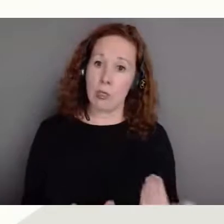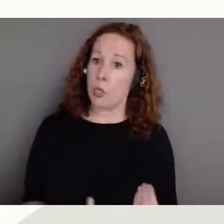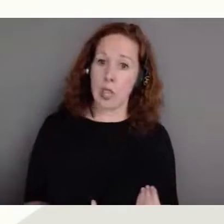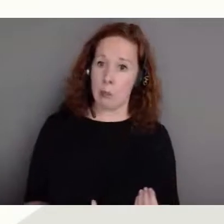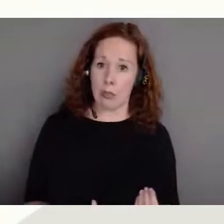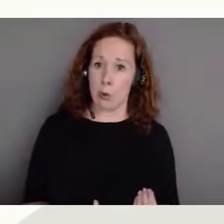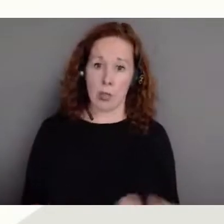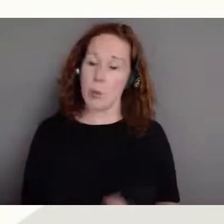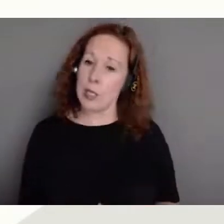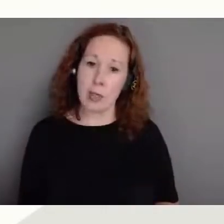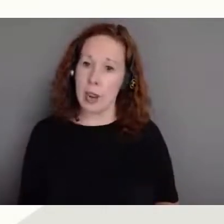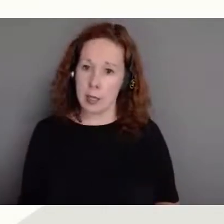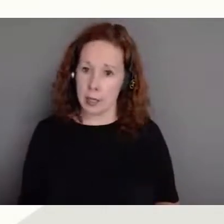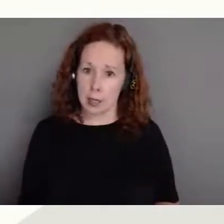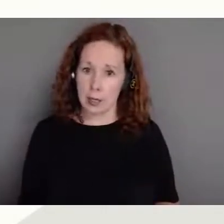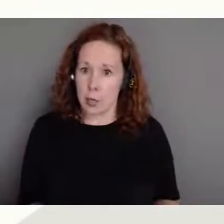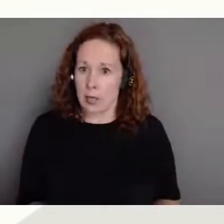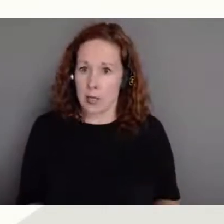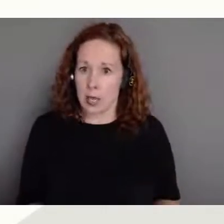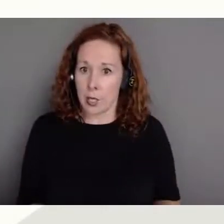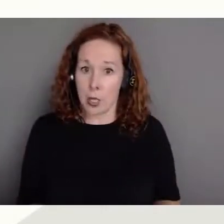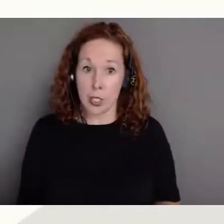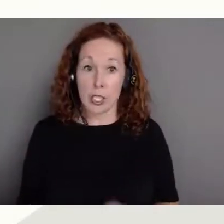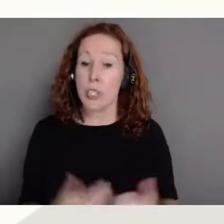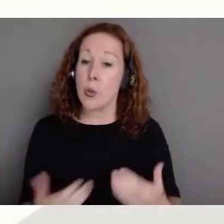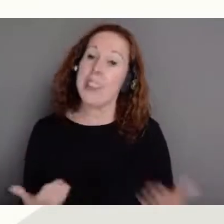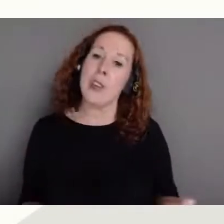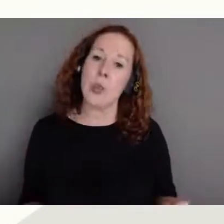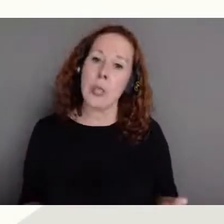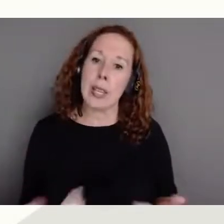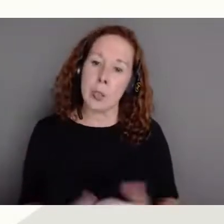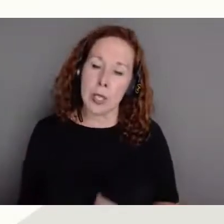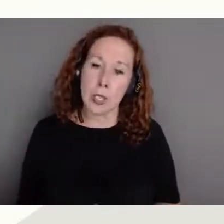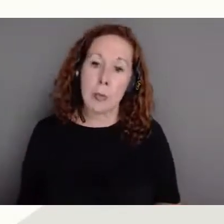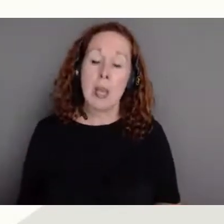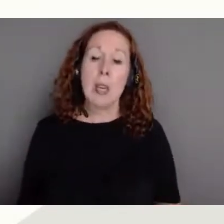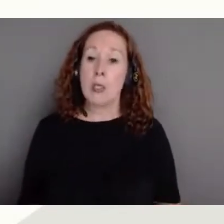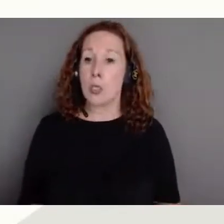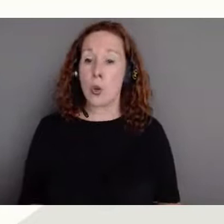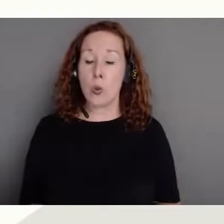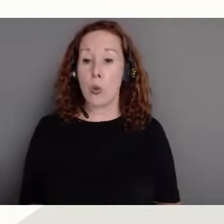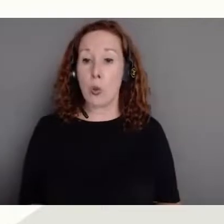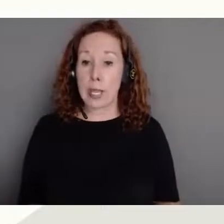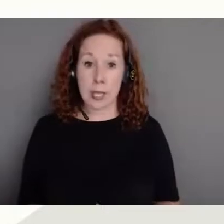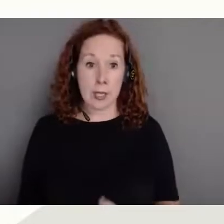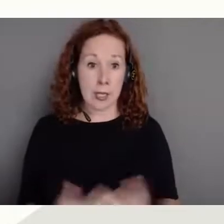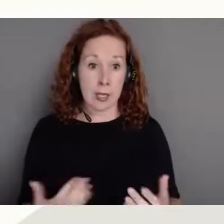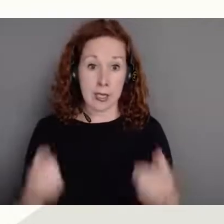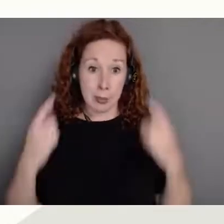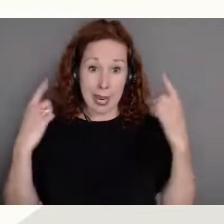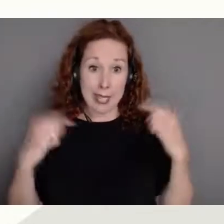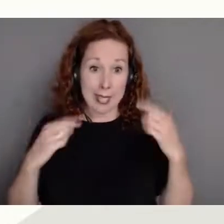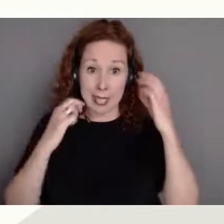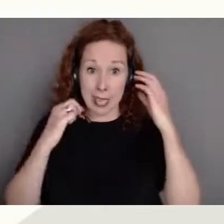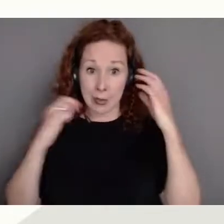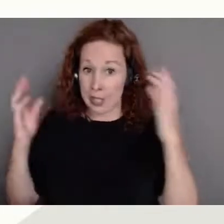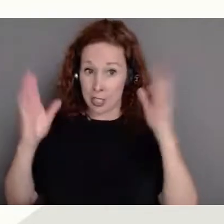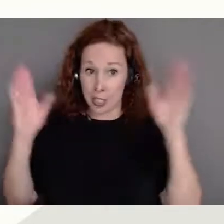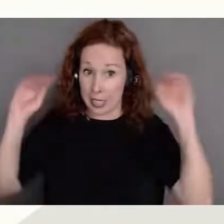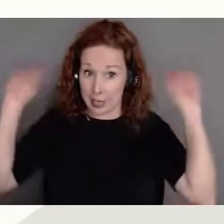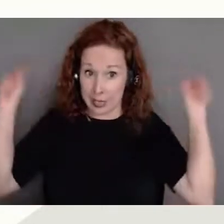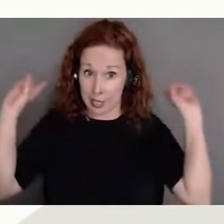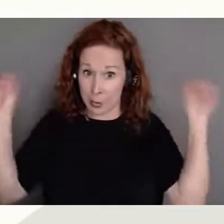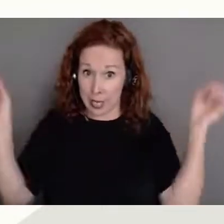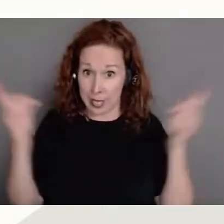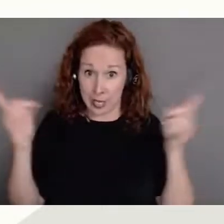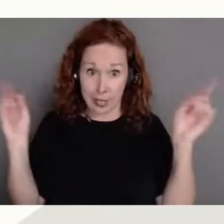Mm. couldn't do that before. There wasn't access, wasn't the technology to do it in their own language. Hmm. So what it is my headset, everything's